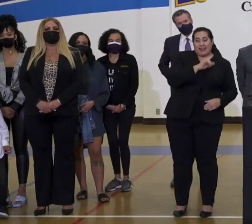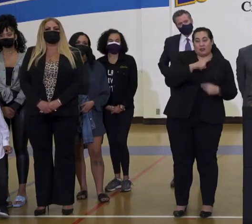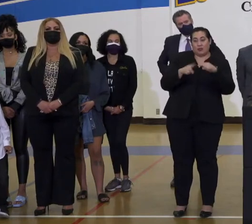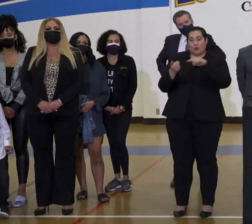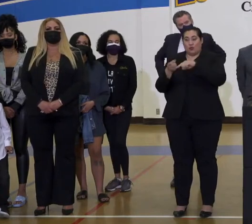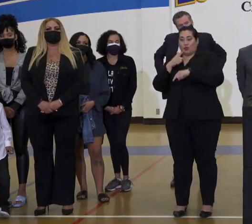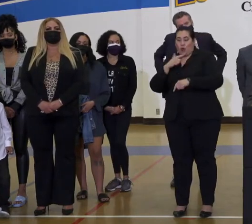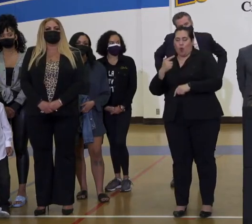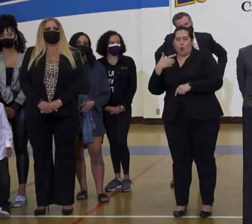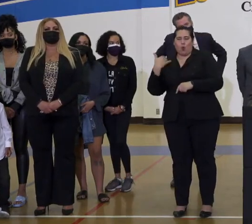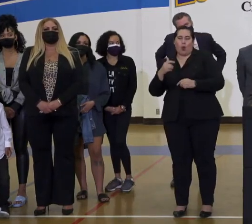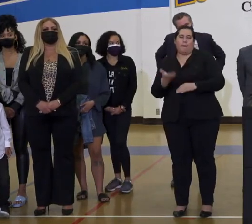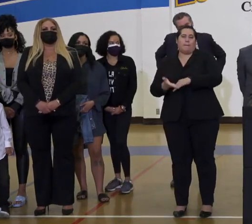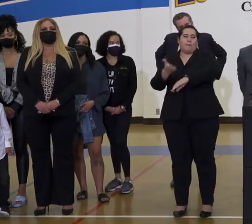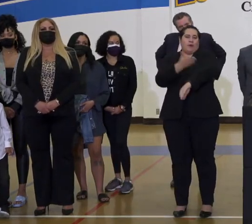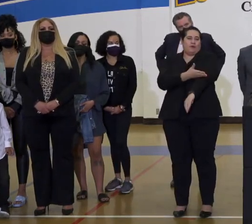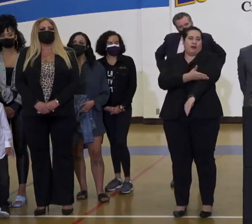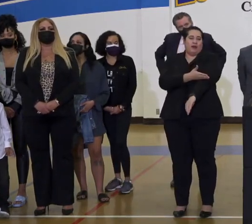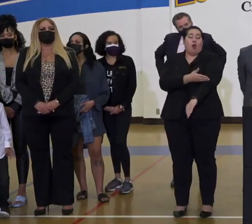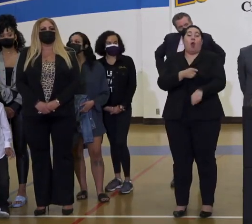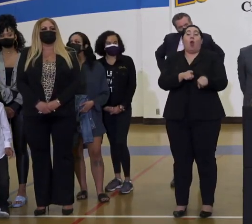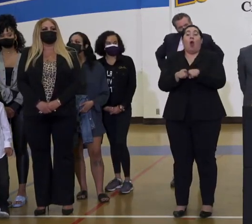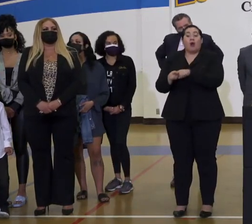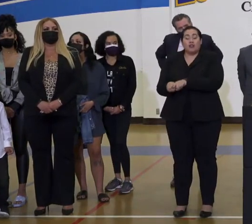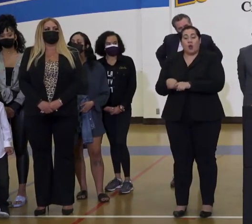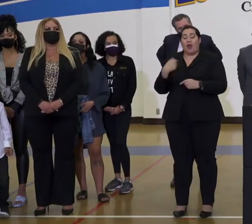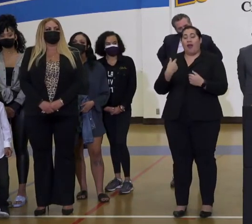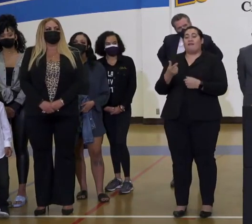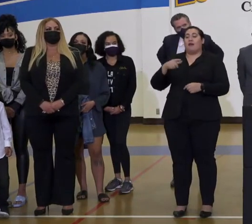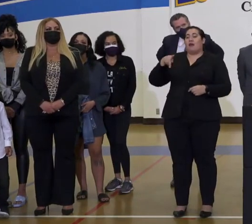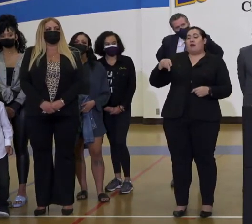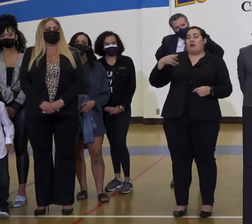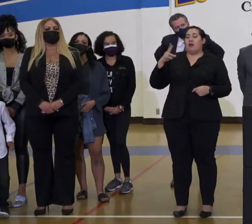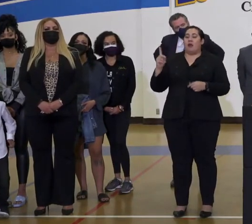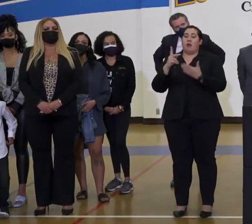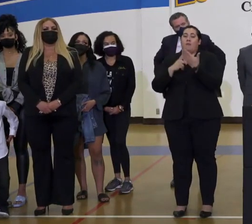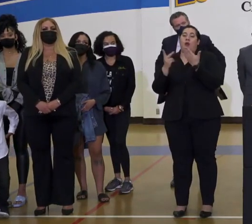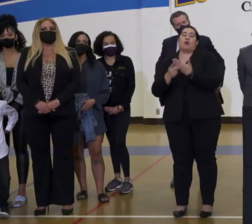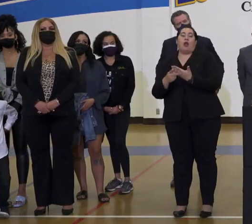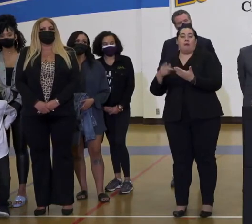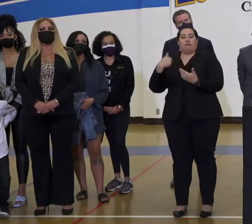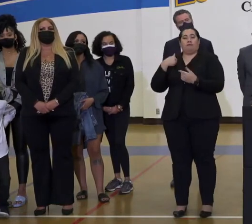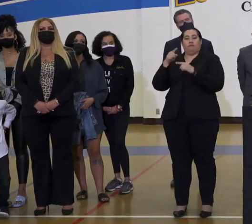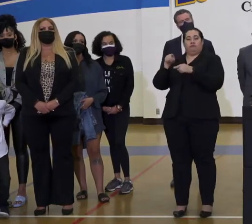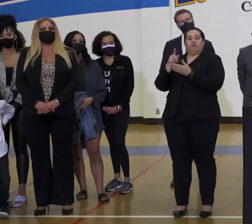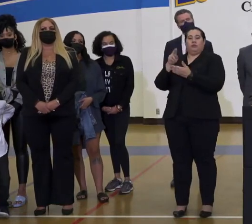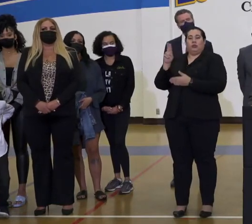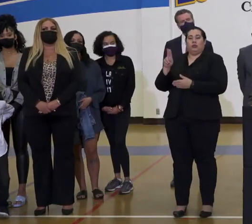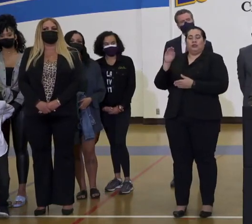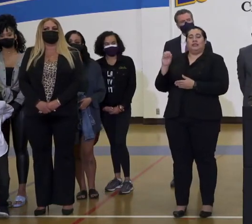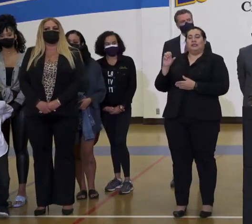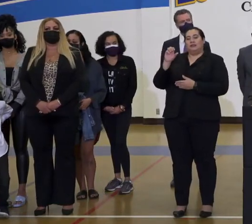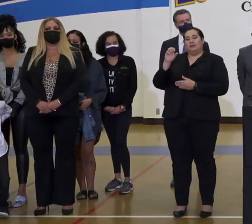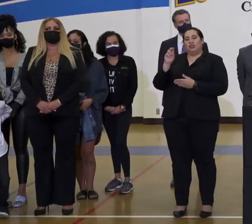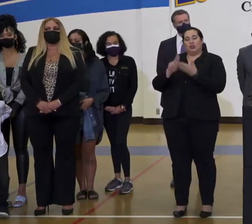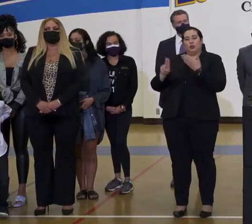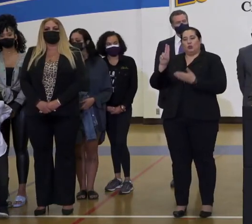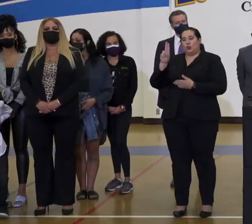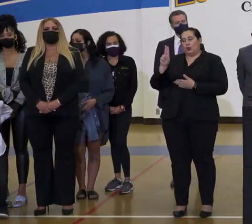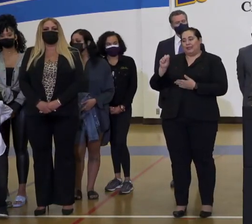In addition, I'm in a doctoral program at the University of Southern California, Price School, and this is part of my